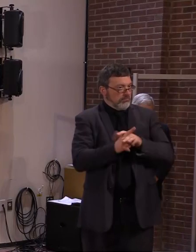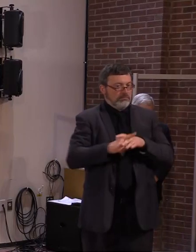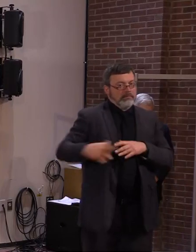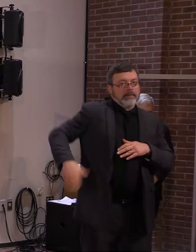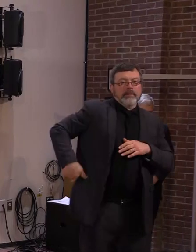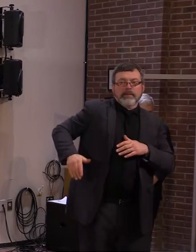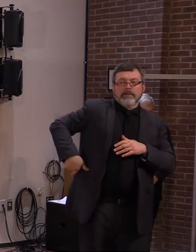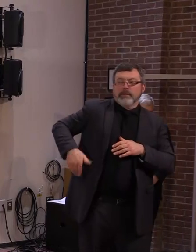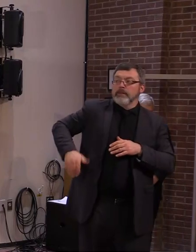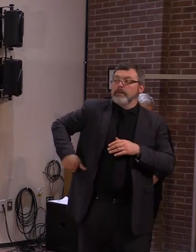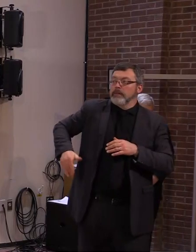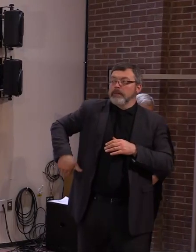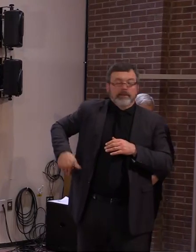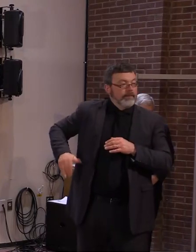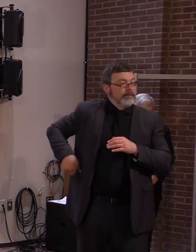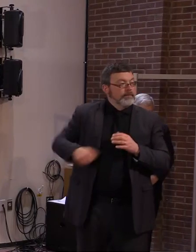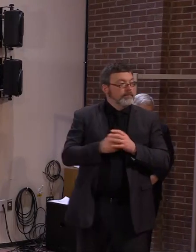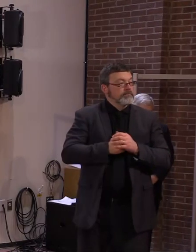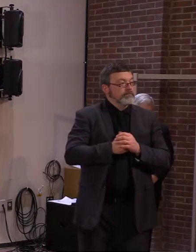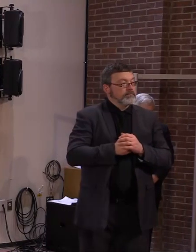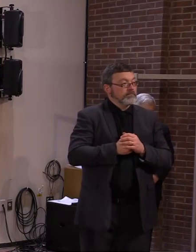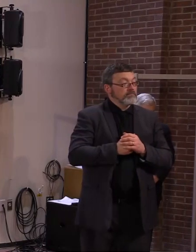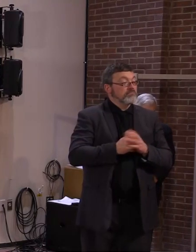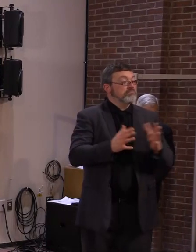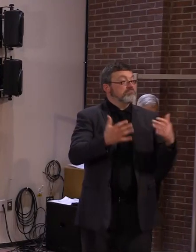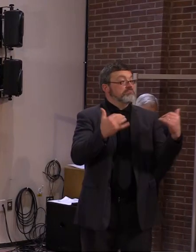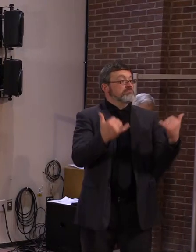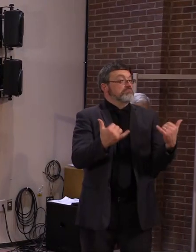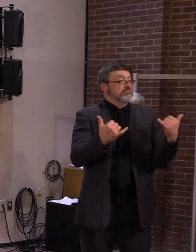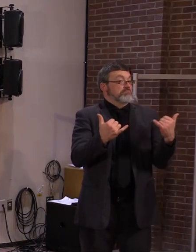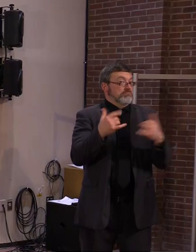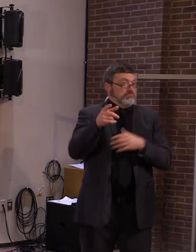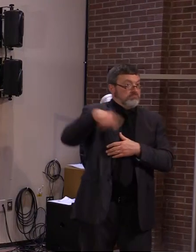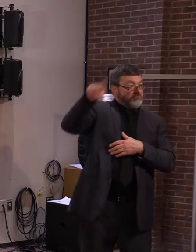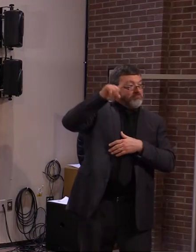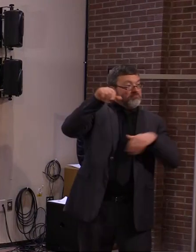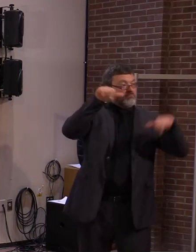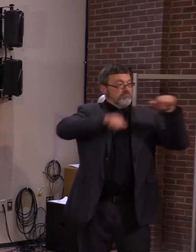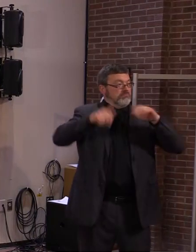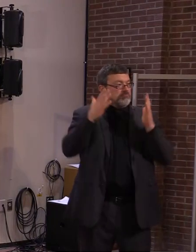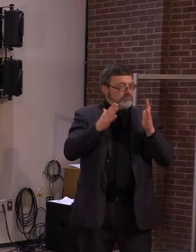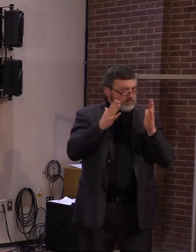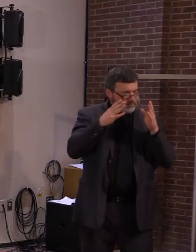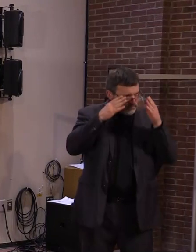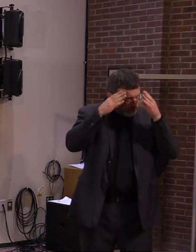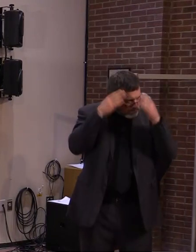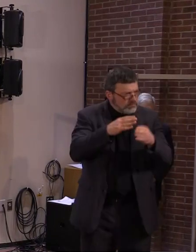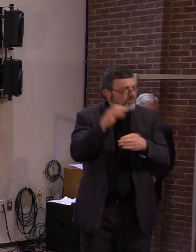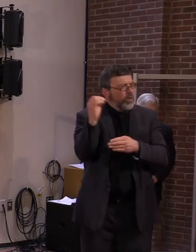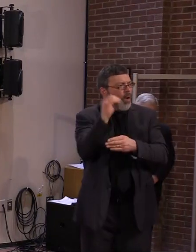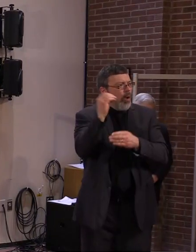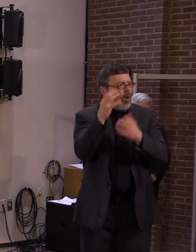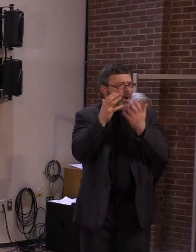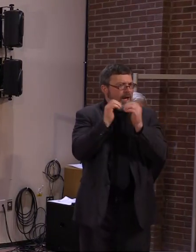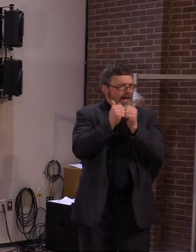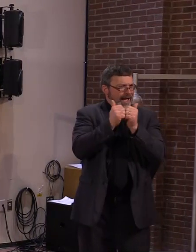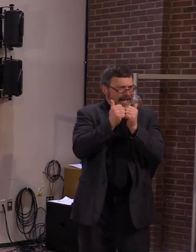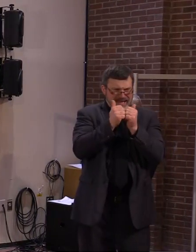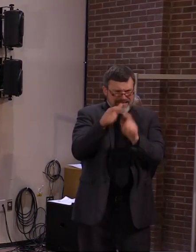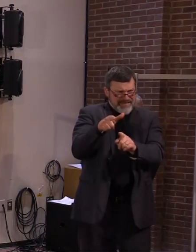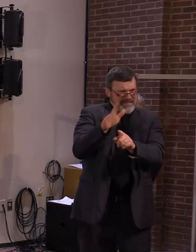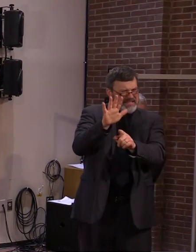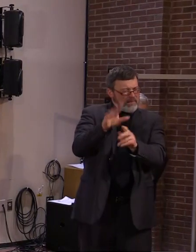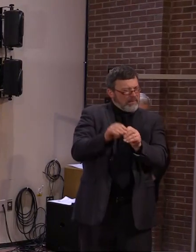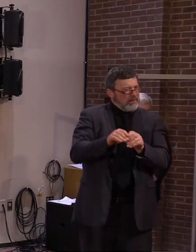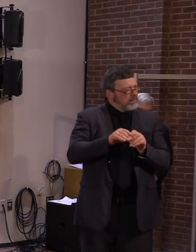the meantime, scientists continue to gather data on Omicron's transmissibility and whether it affects